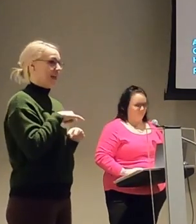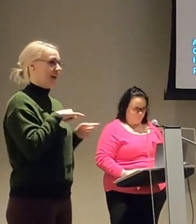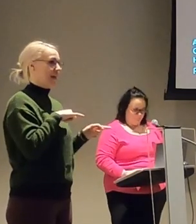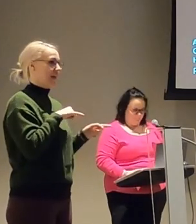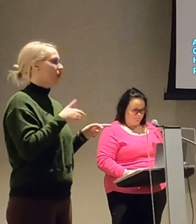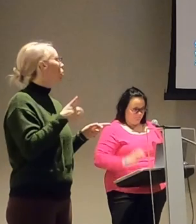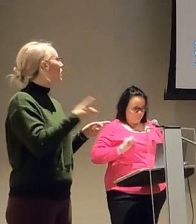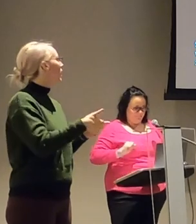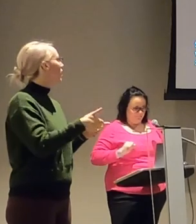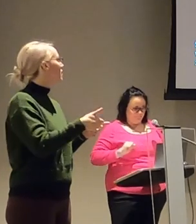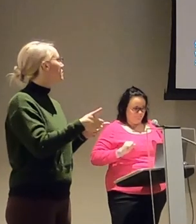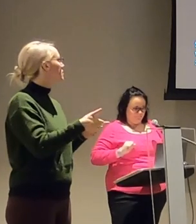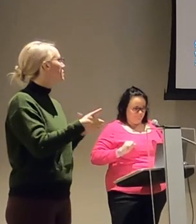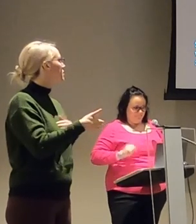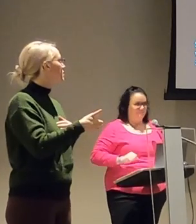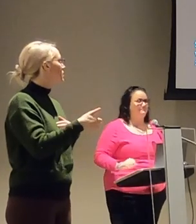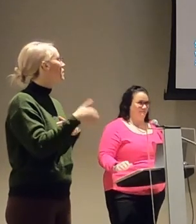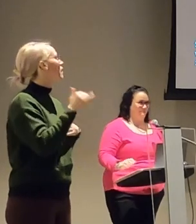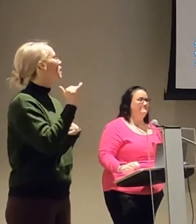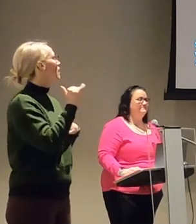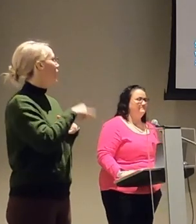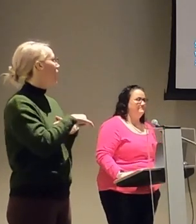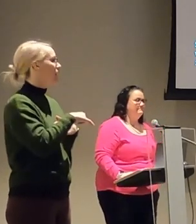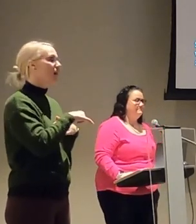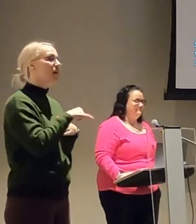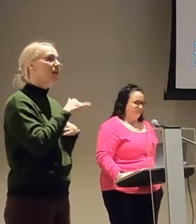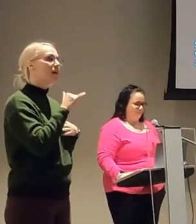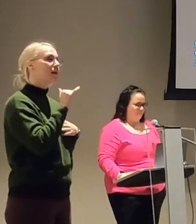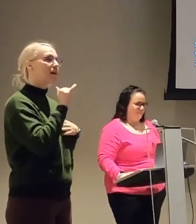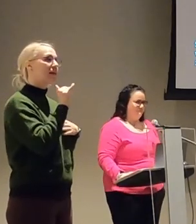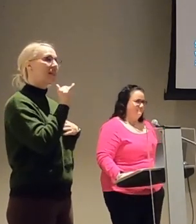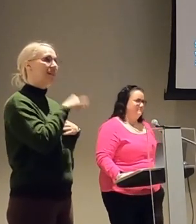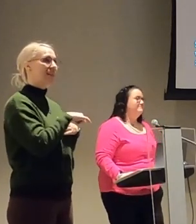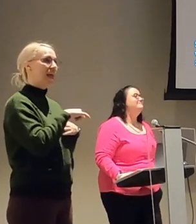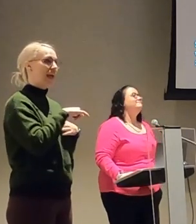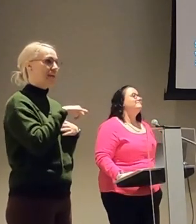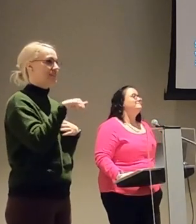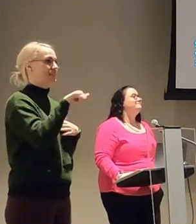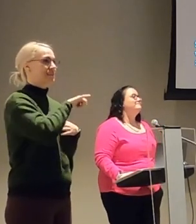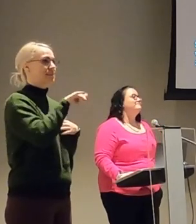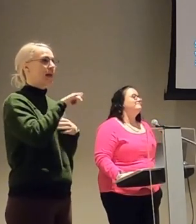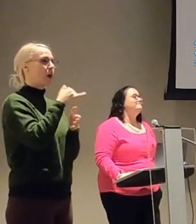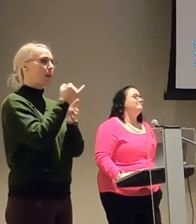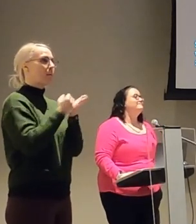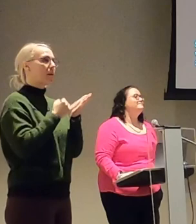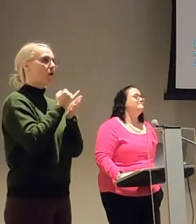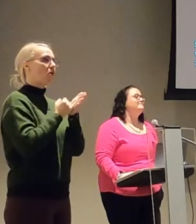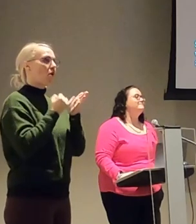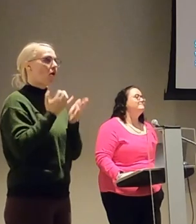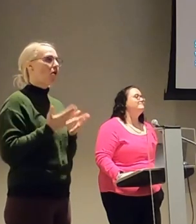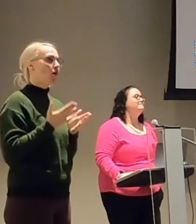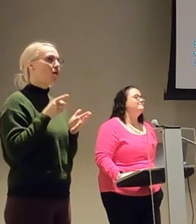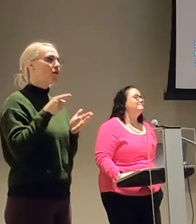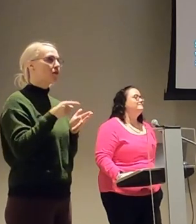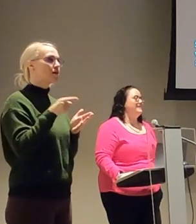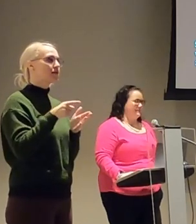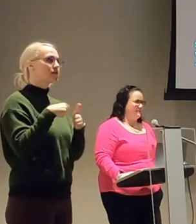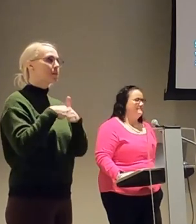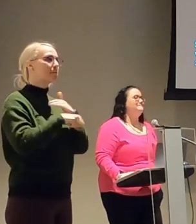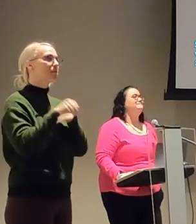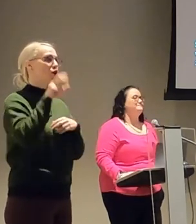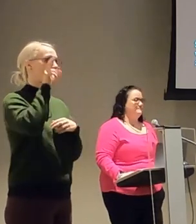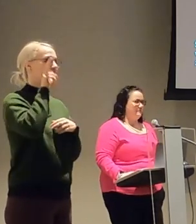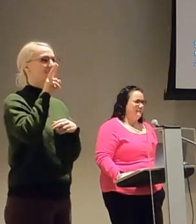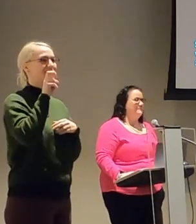No, the next one. That one. Is that the same artist that did The Birth of Venus?